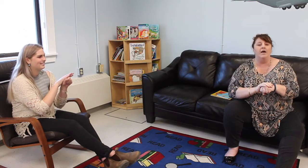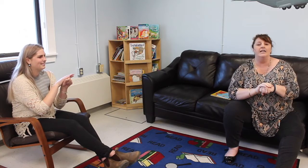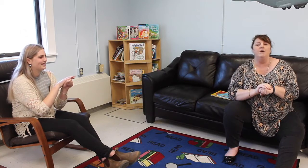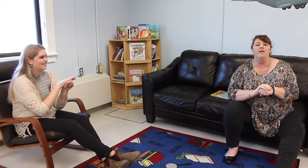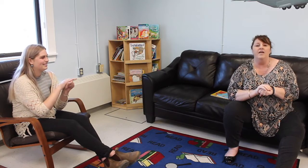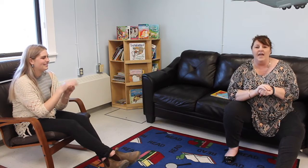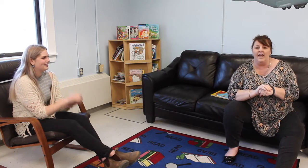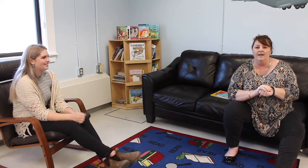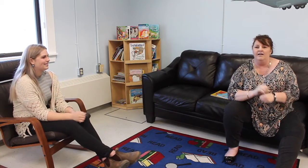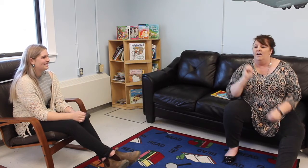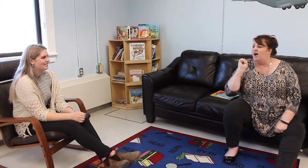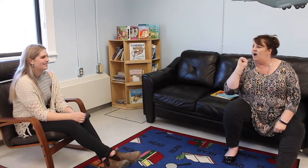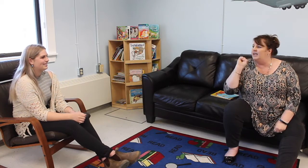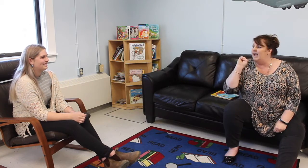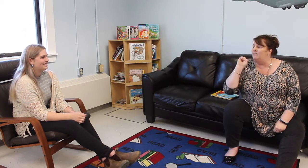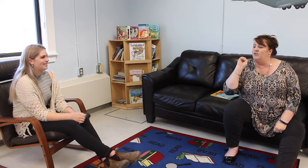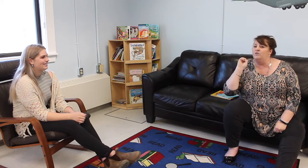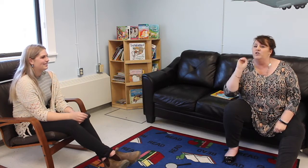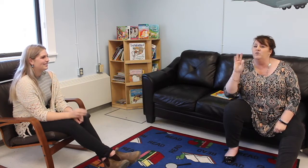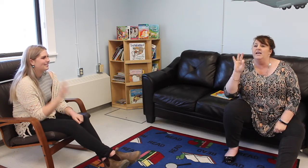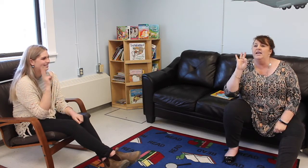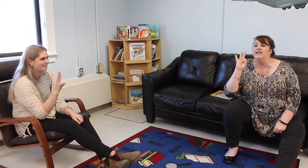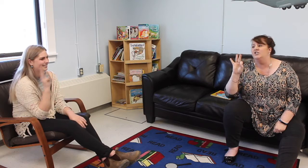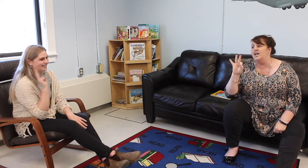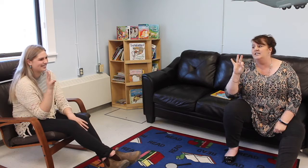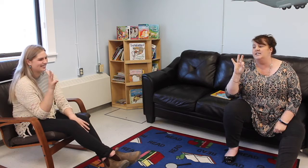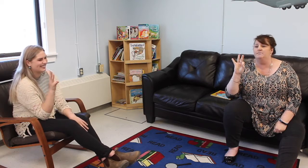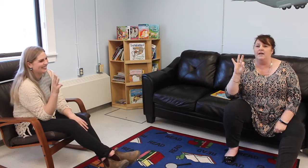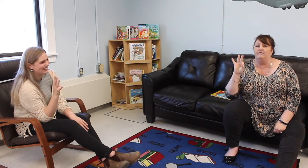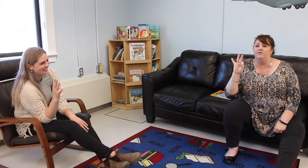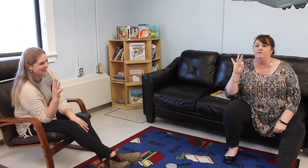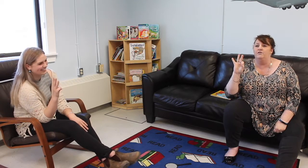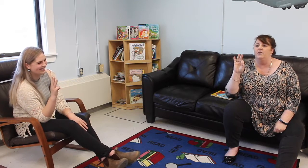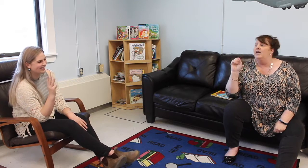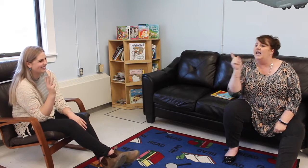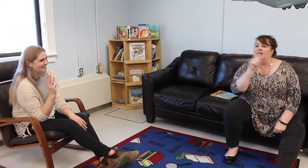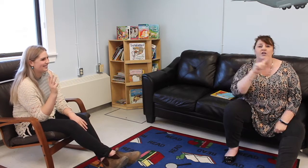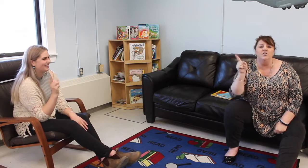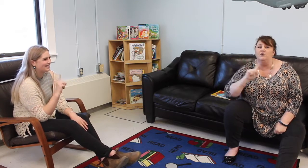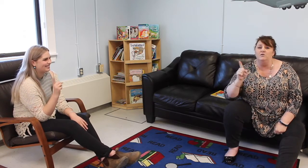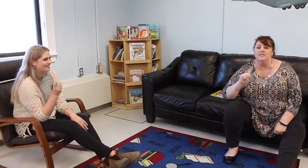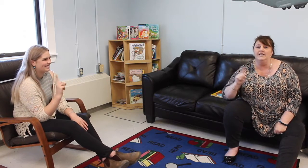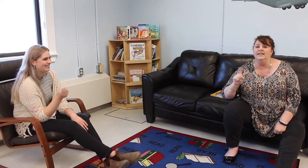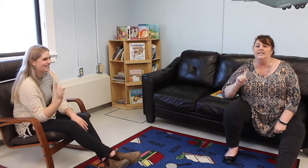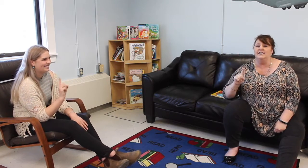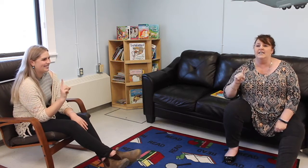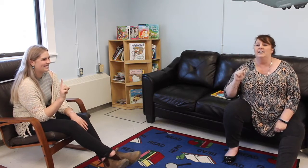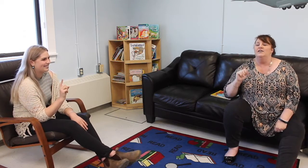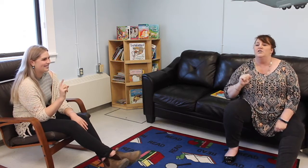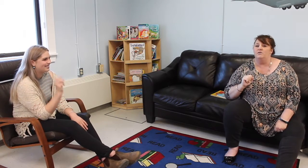them on the head. I gave you 3 chances, bunny foo foo, and you didn't listen. So now